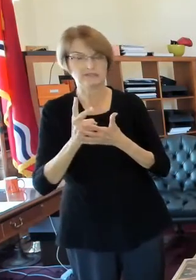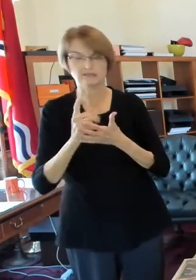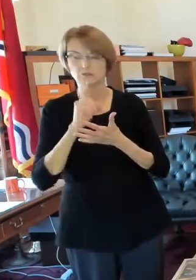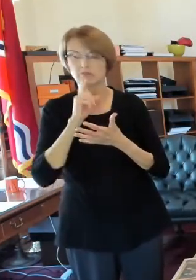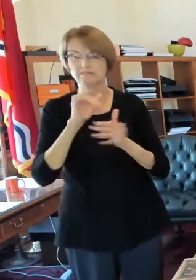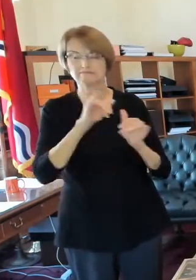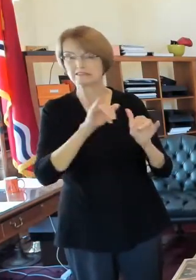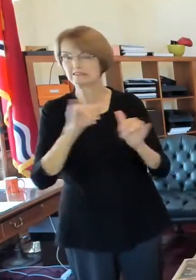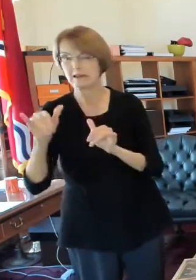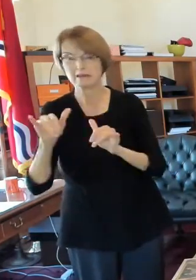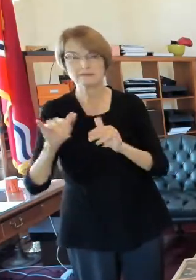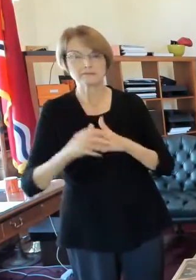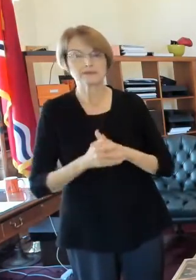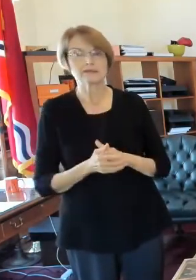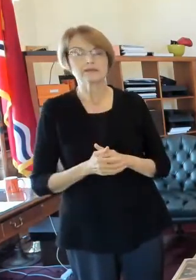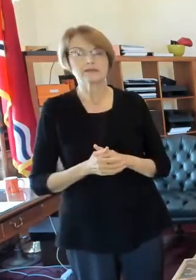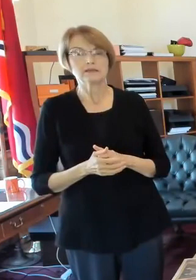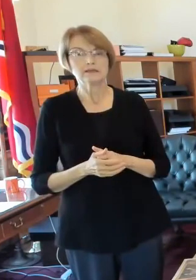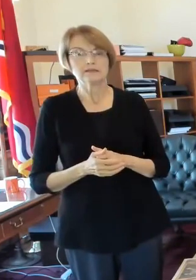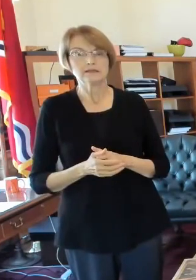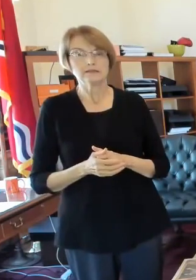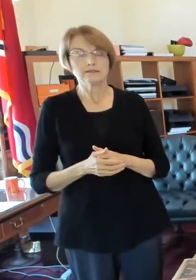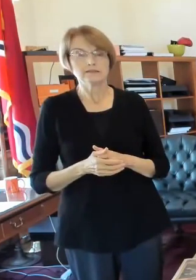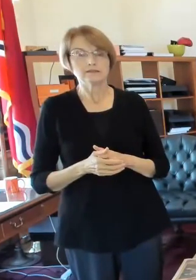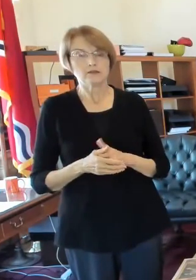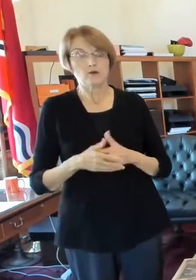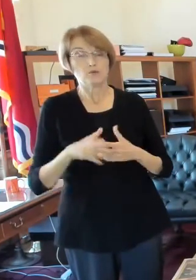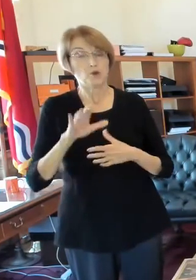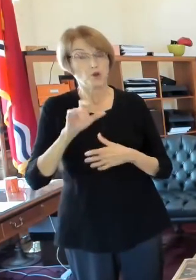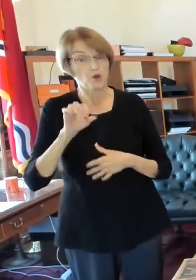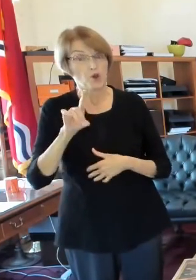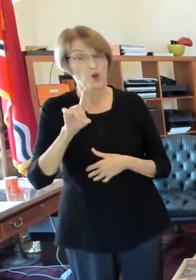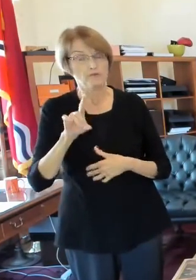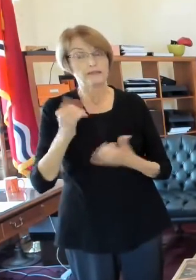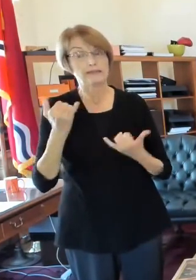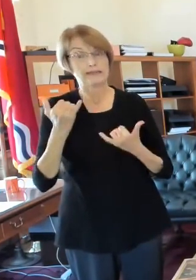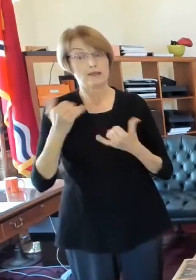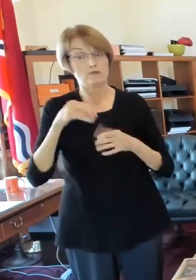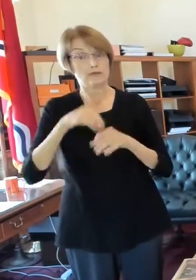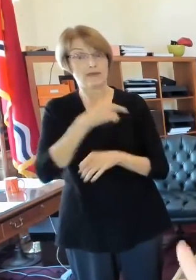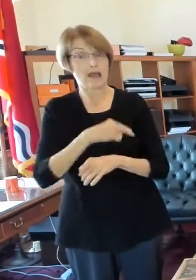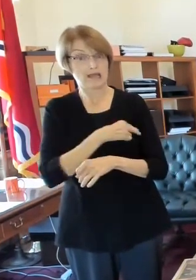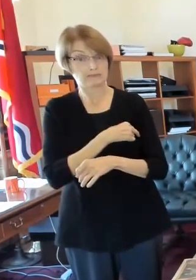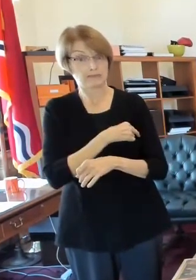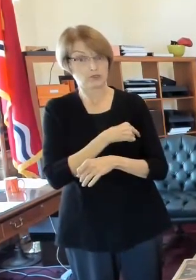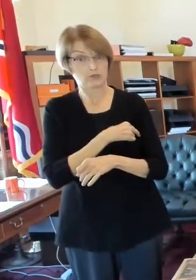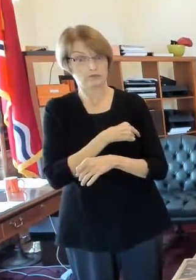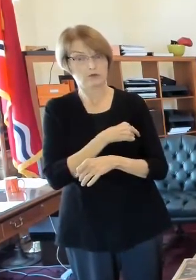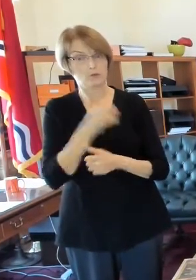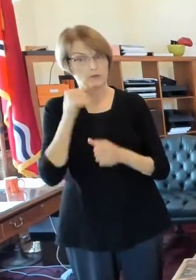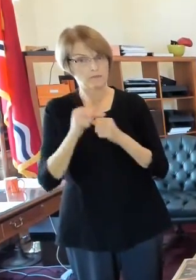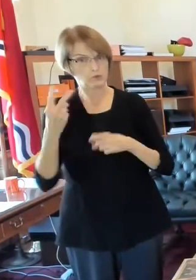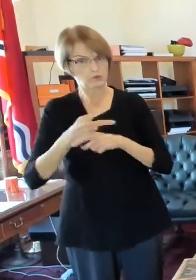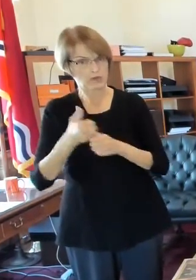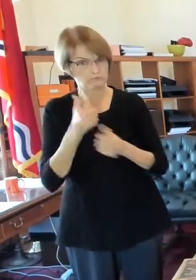weeks. And that is that currently hospitalized, 2-day-old numbers,